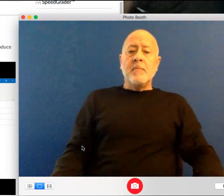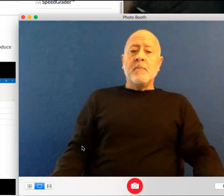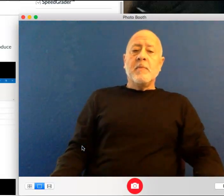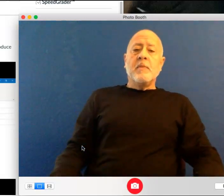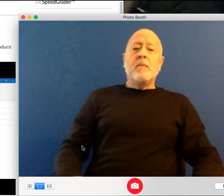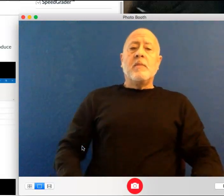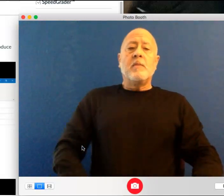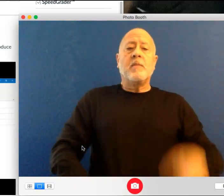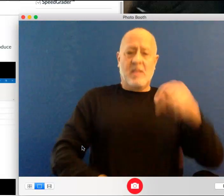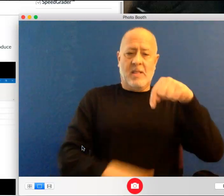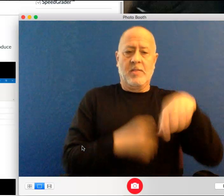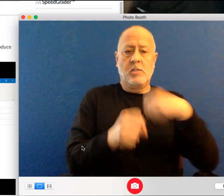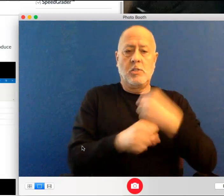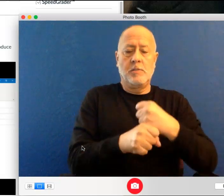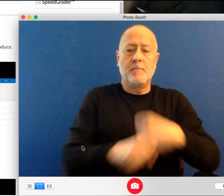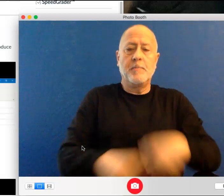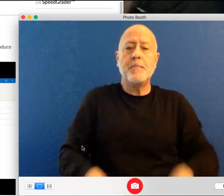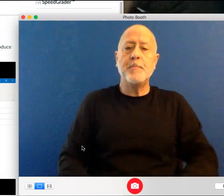this year.